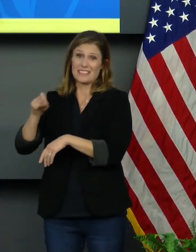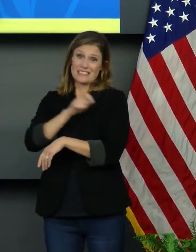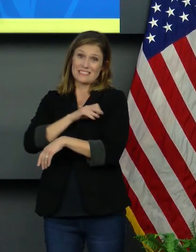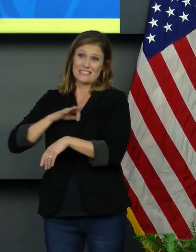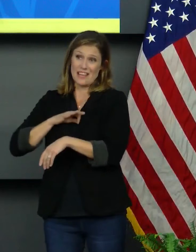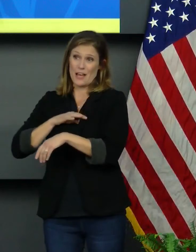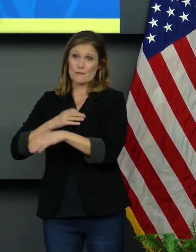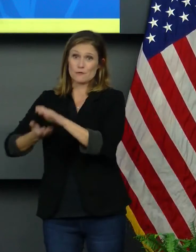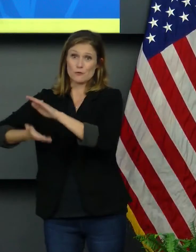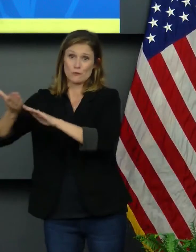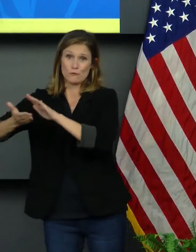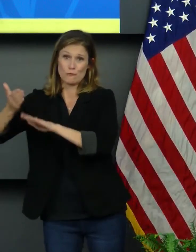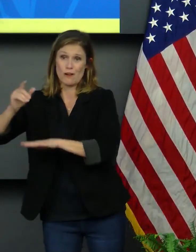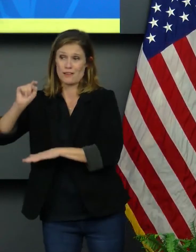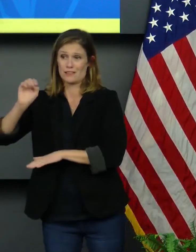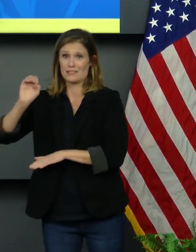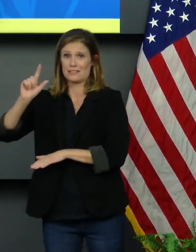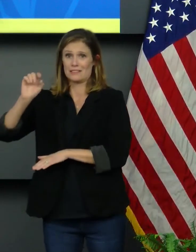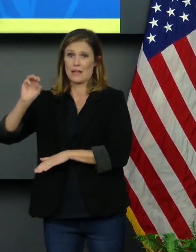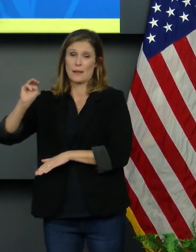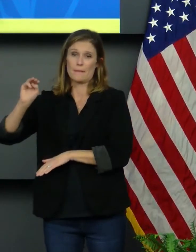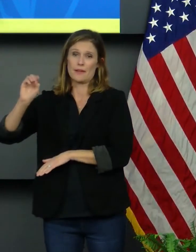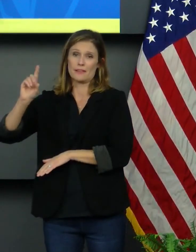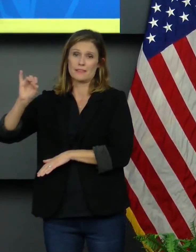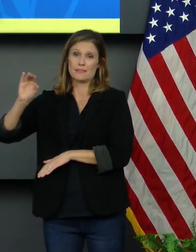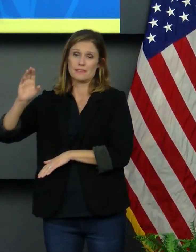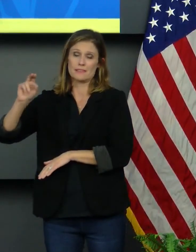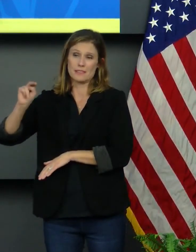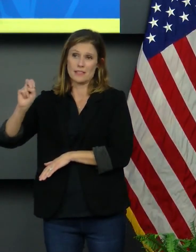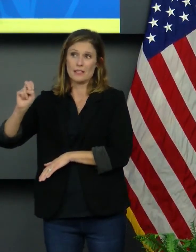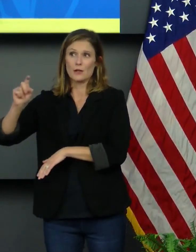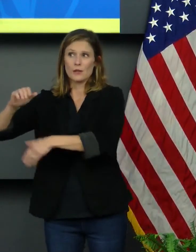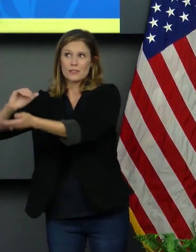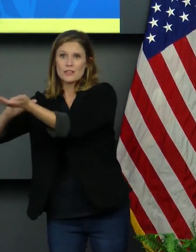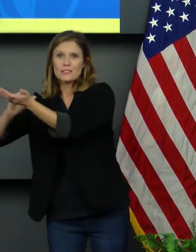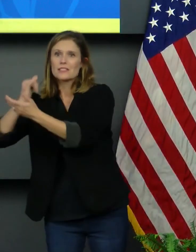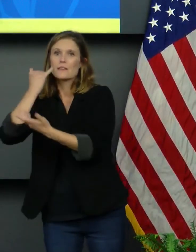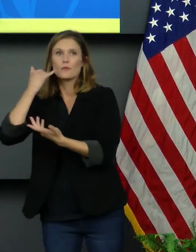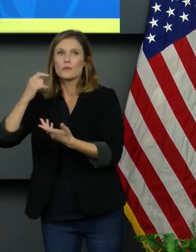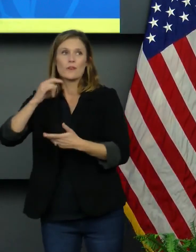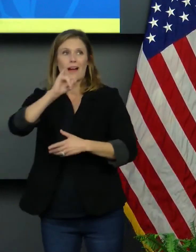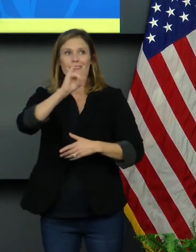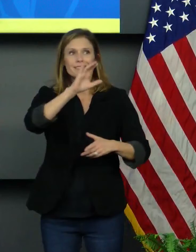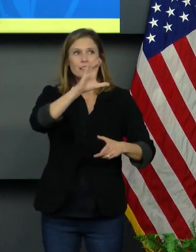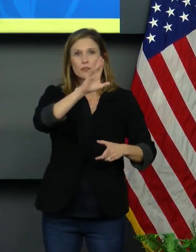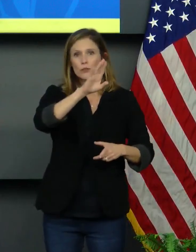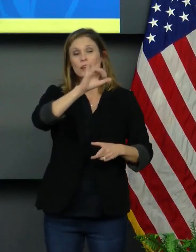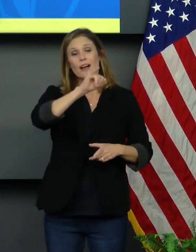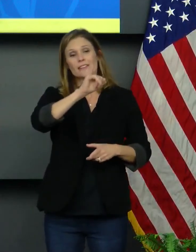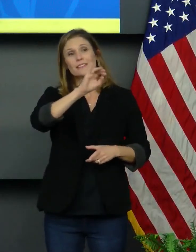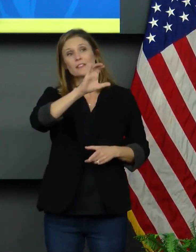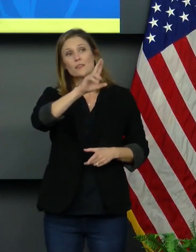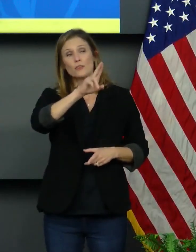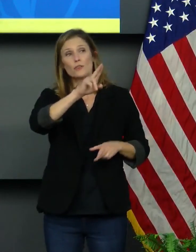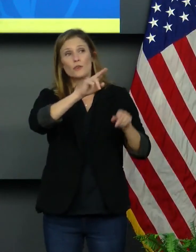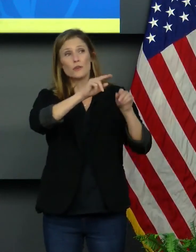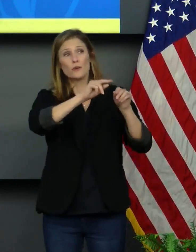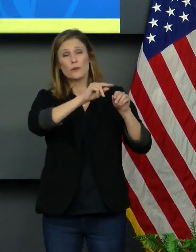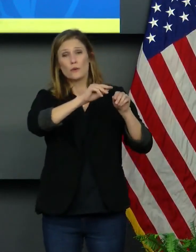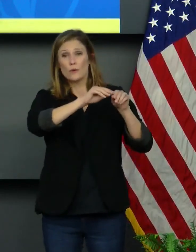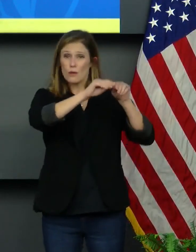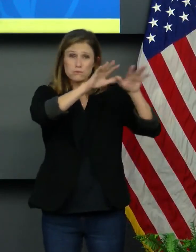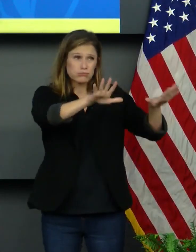staff, even just to run telemedicine, and takes physicians. If we need them at the bedside, if our ICU overflows, if